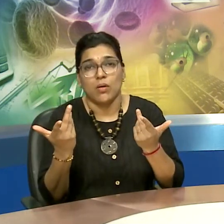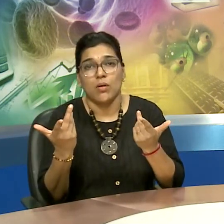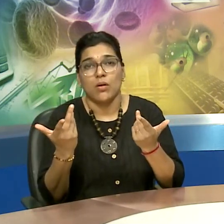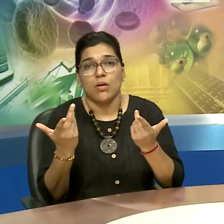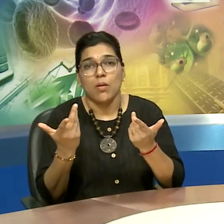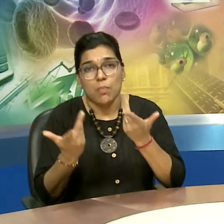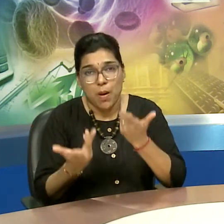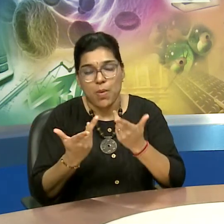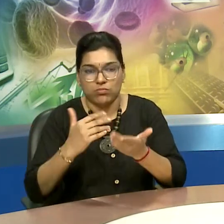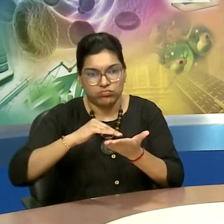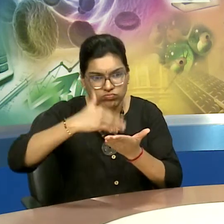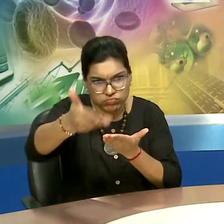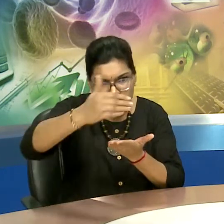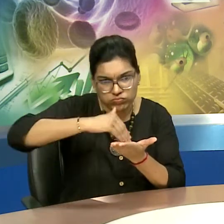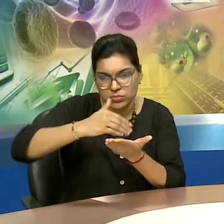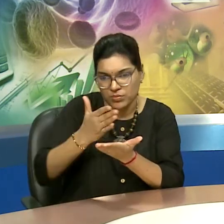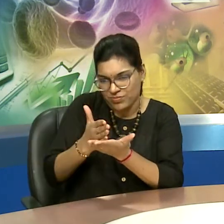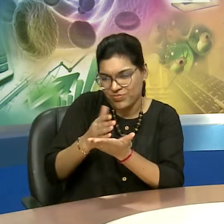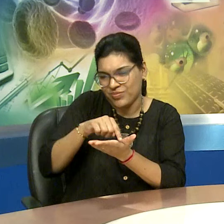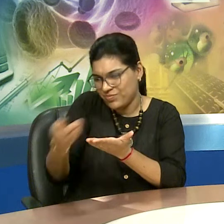or decrease